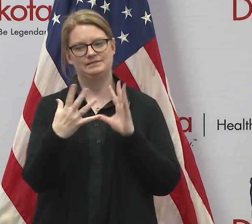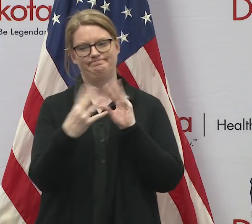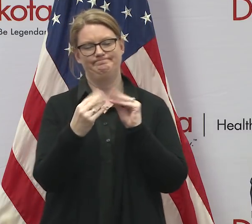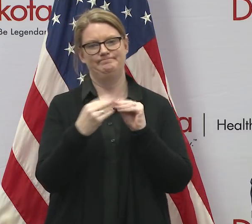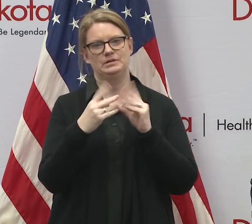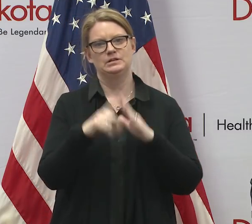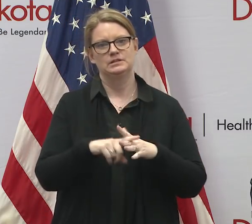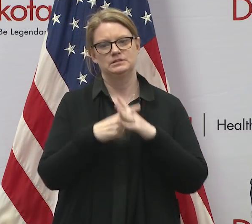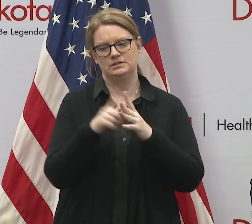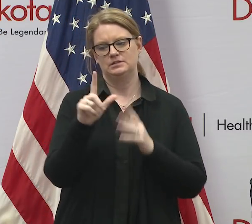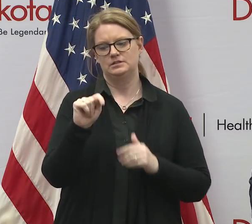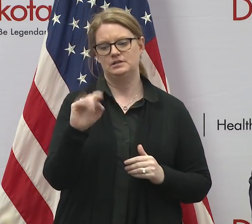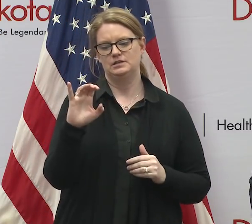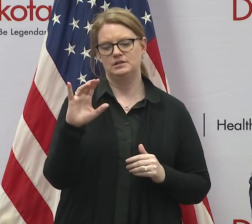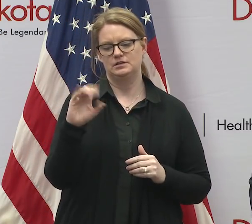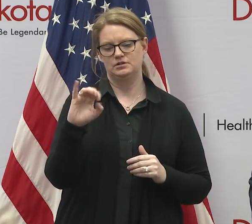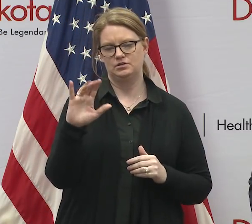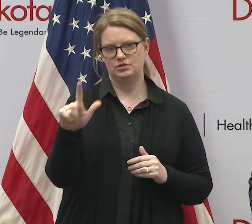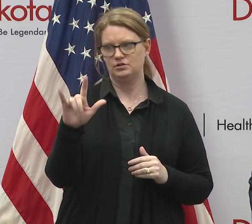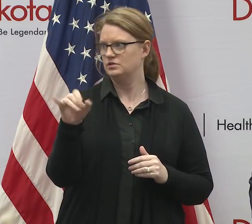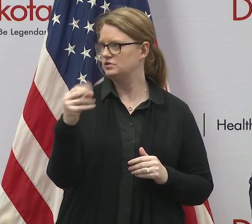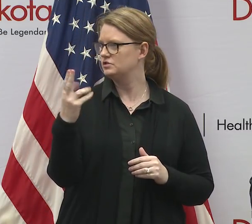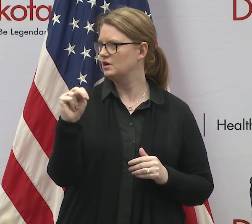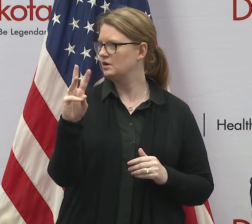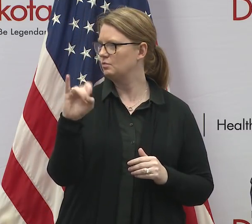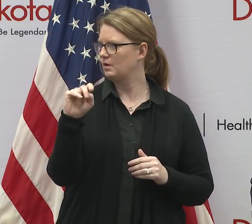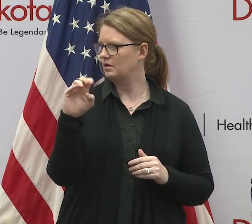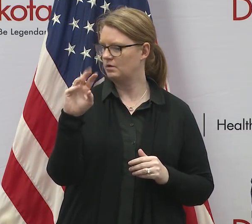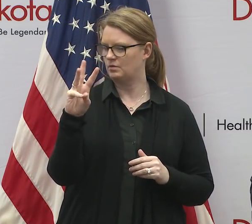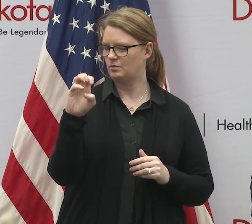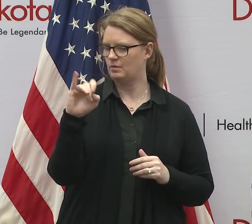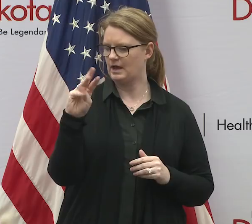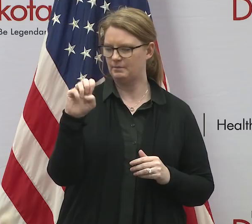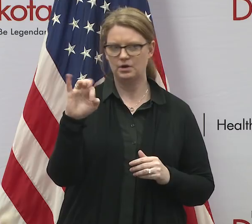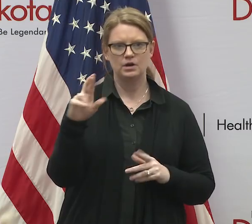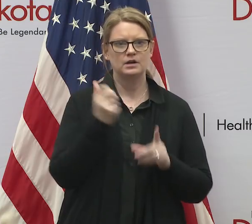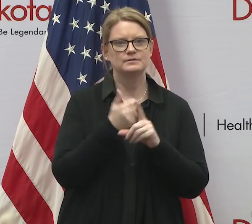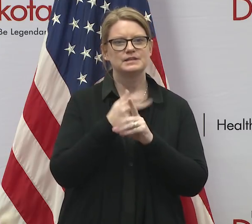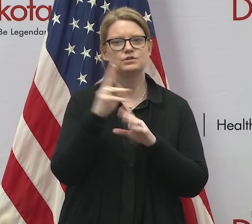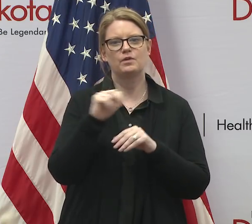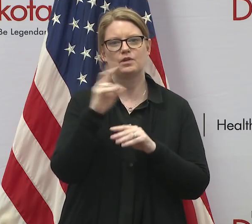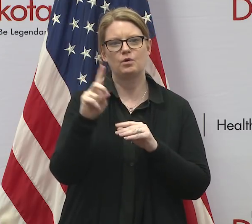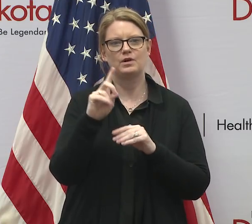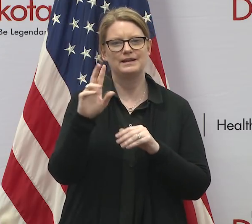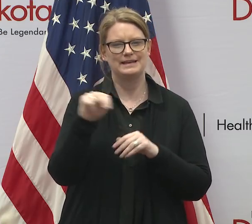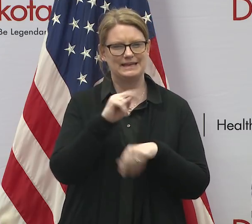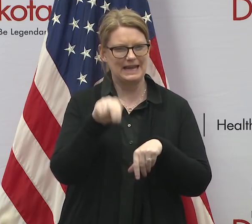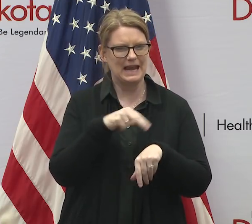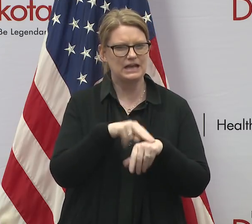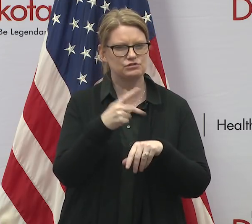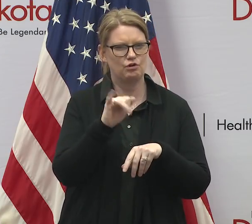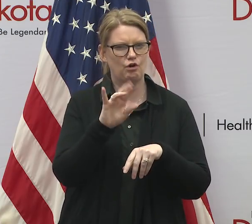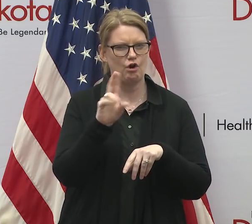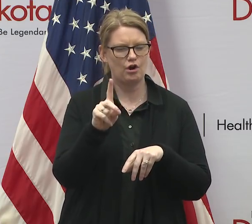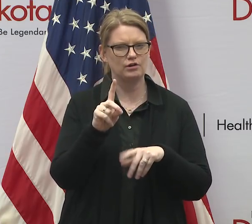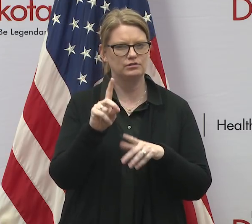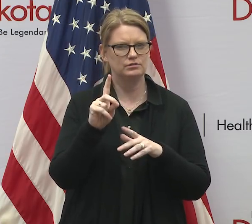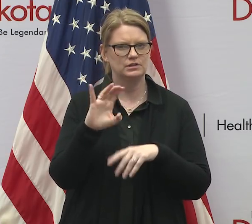from Lieutenant Colonel Jon Wymer, who serves as the state/staff chaplain for the North Dakota National Guard. And of course, you know, we've